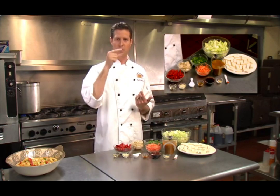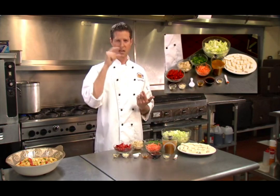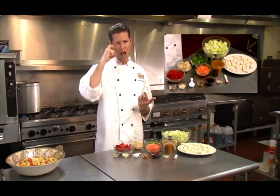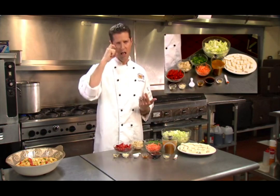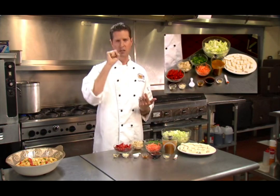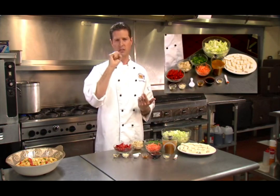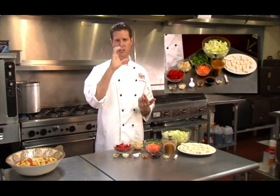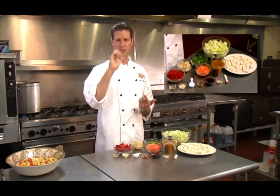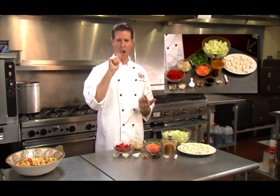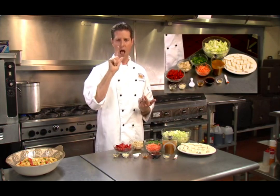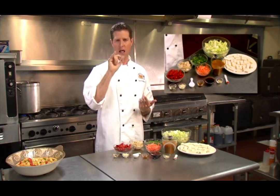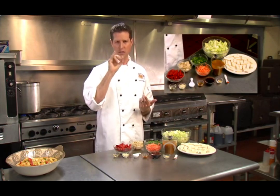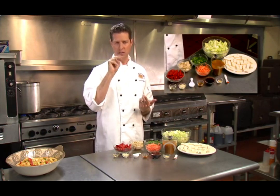green onions or scallions,